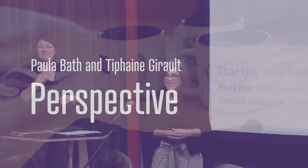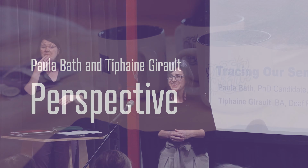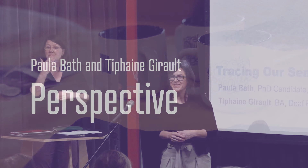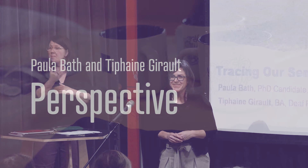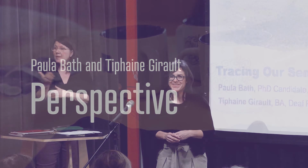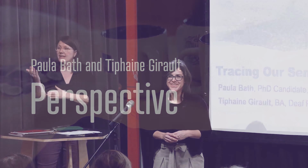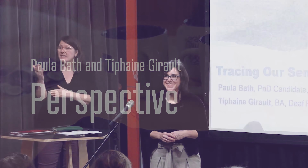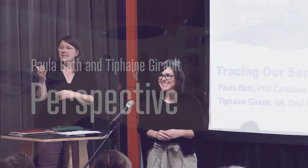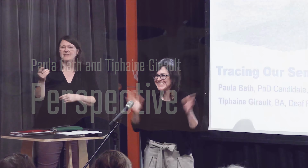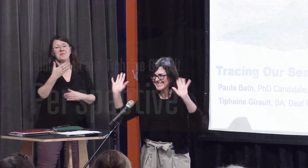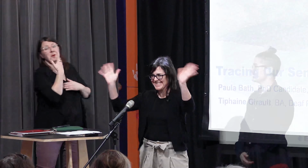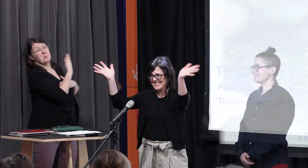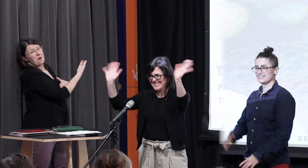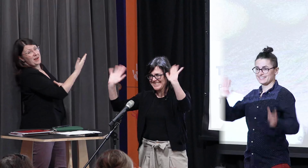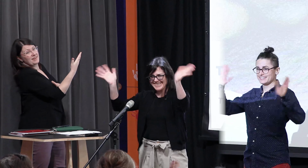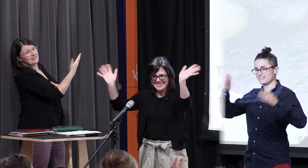Good morning.